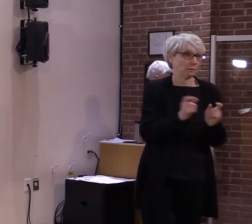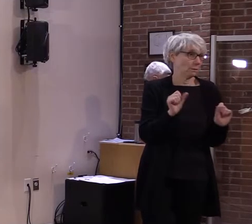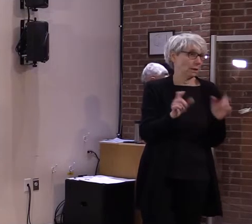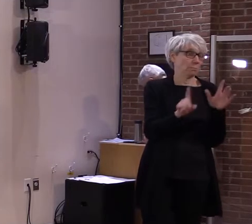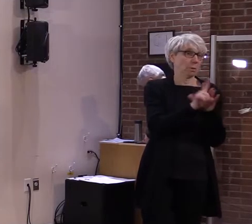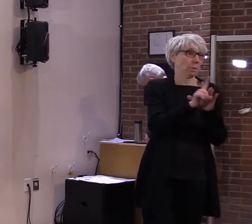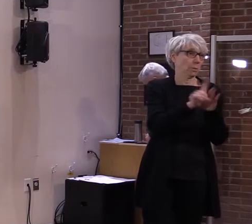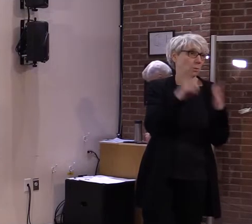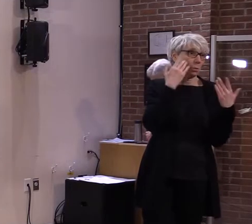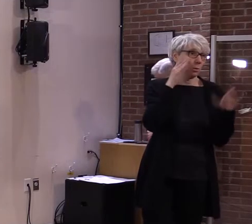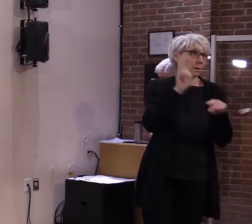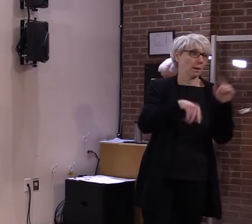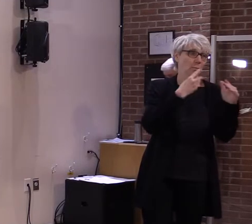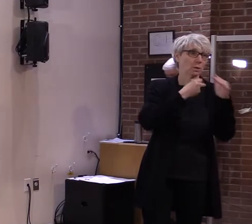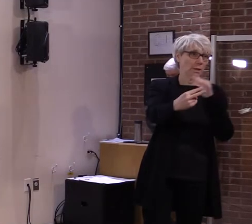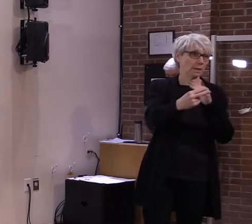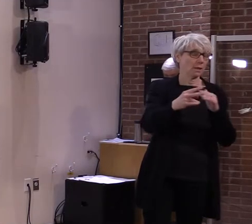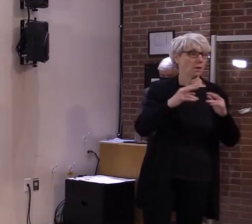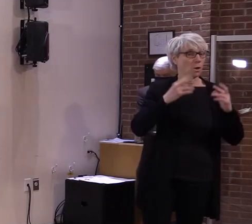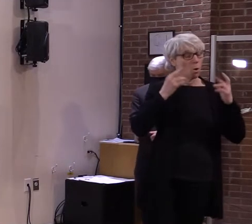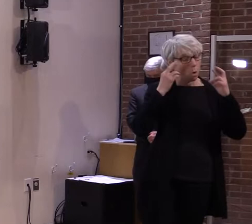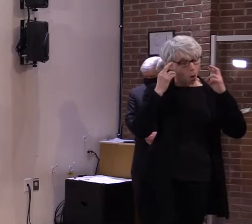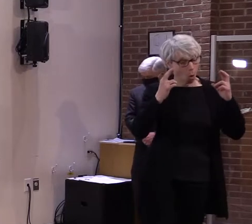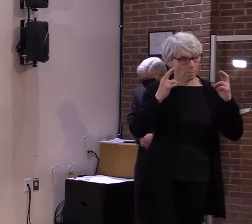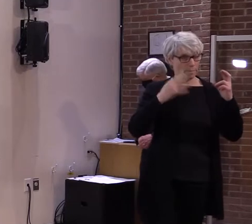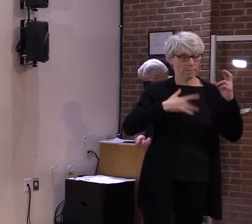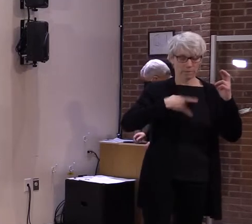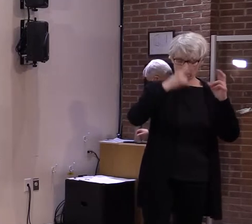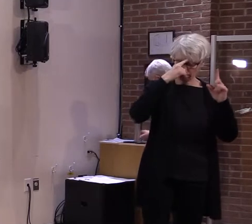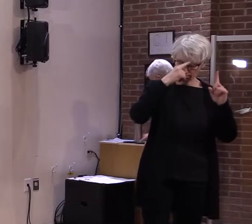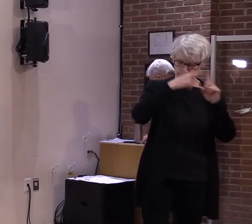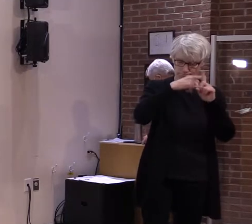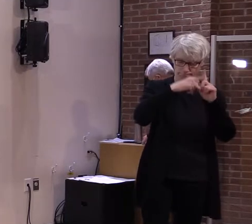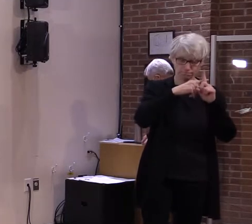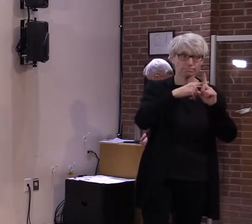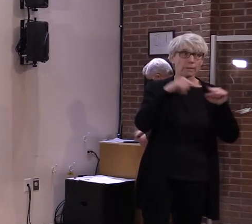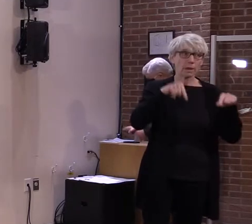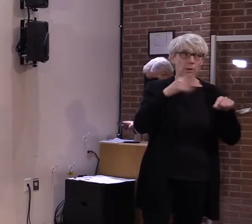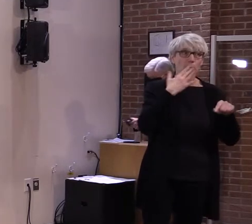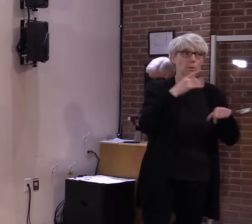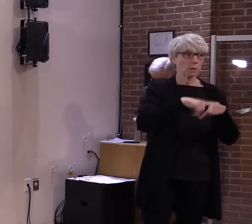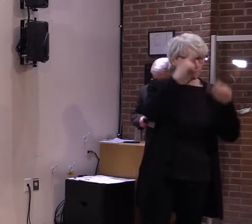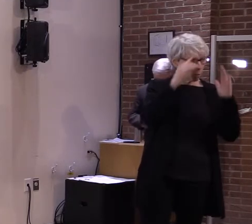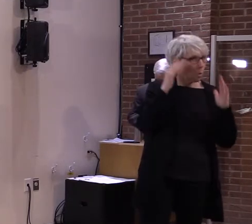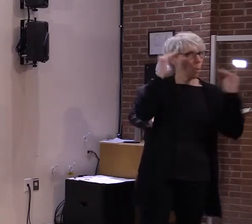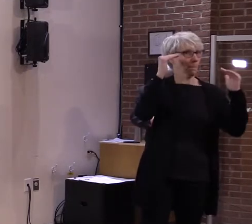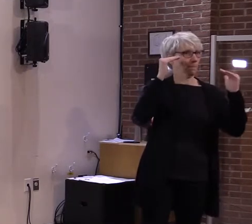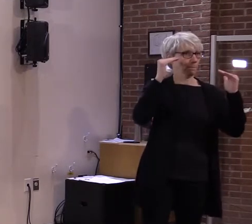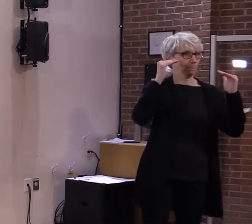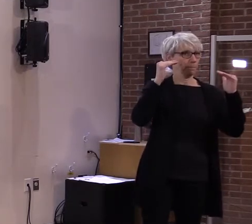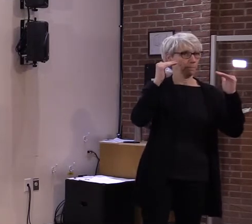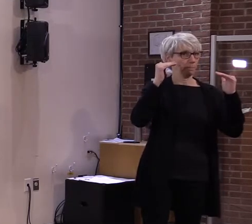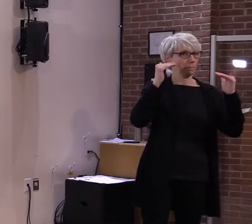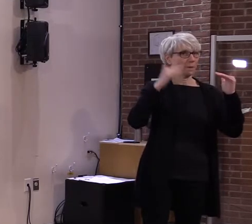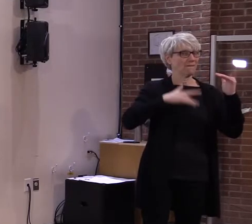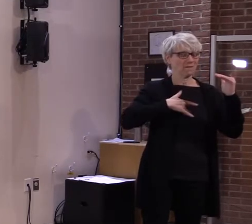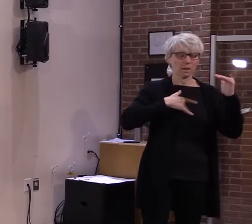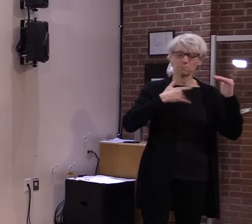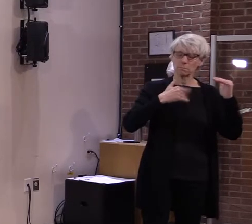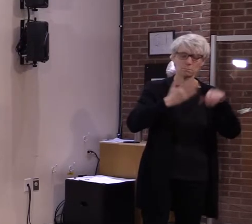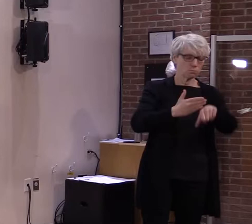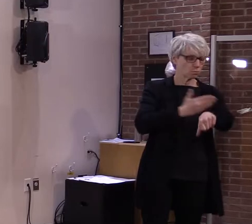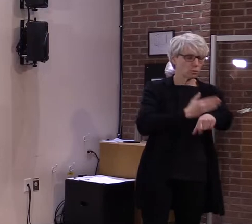what it will look like. But we're hopeful. This is a time for optimism, and we really do see light at the end of the